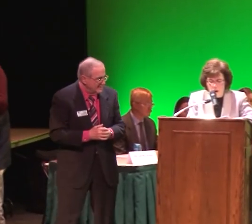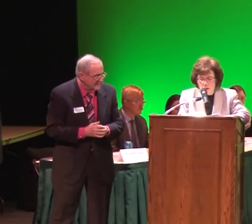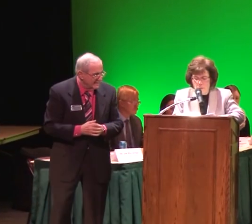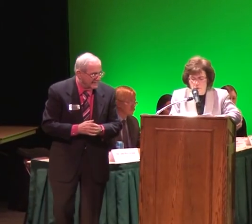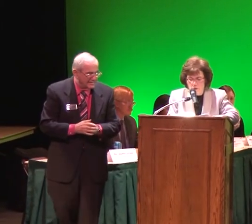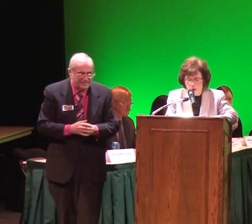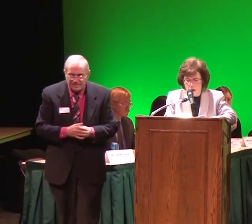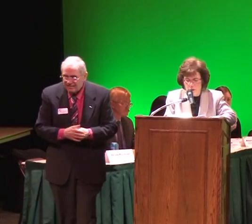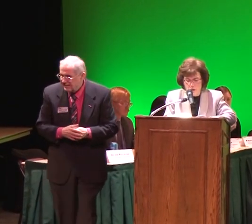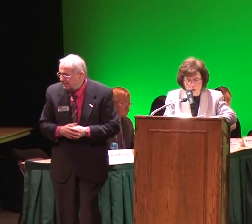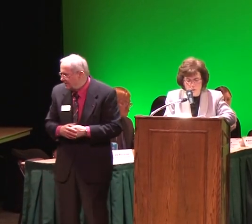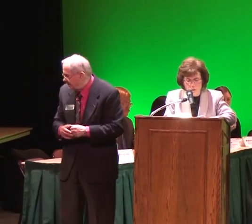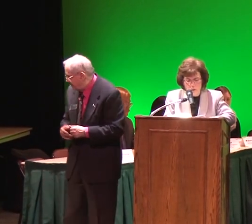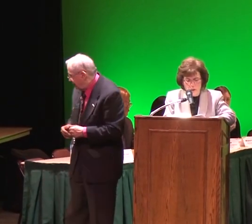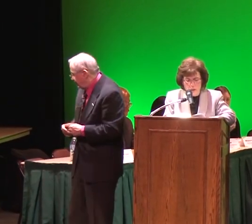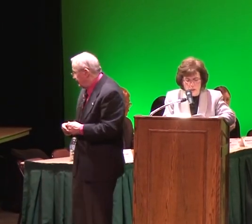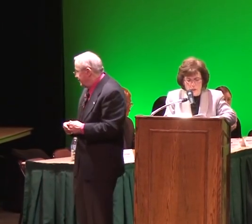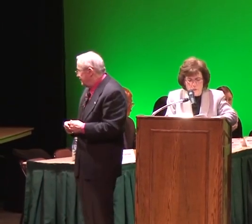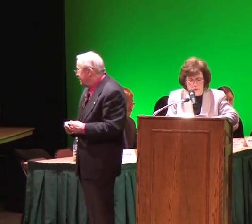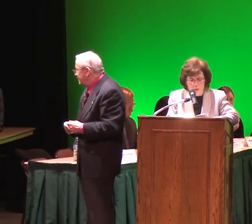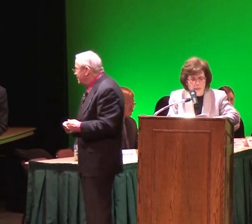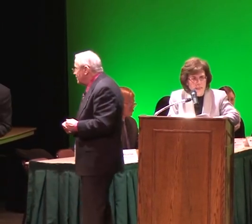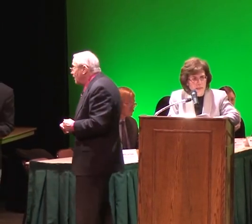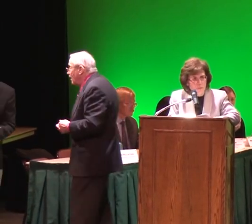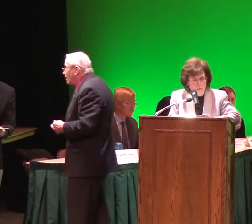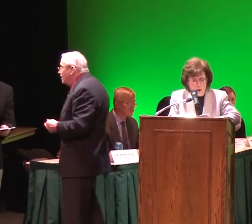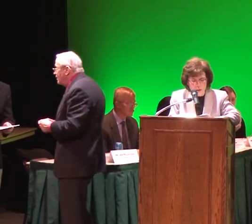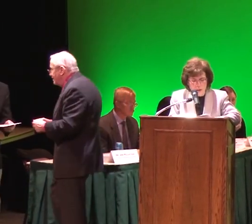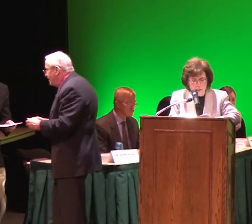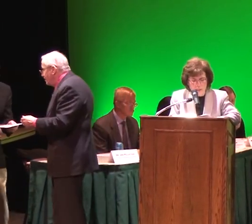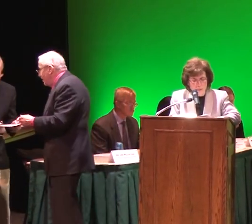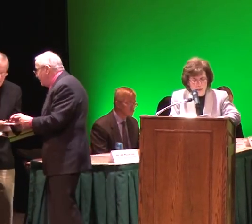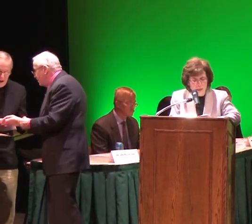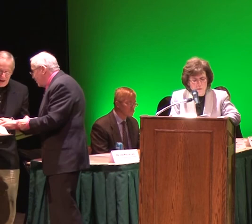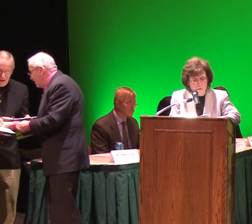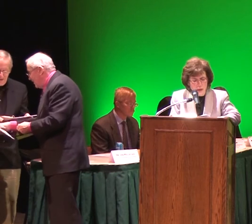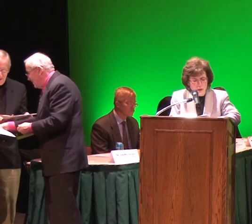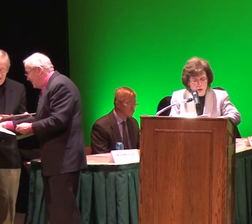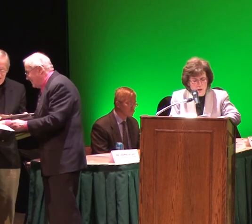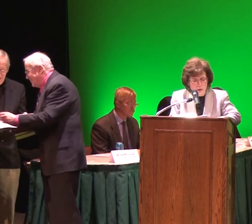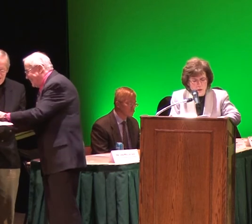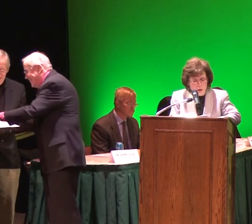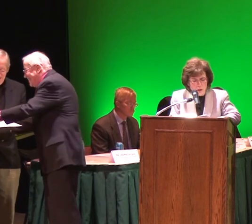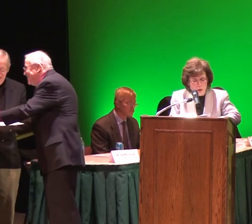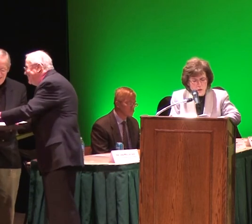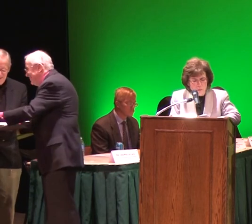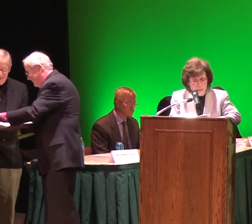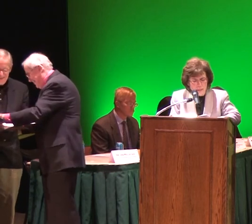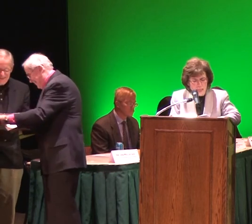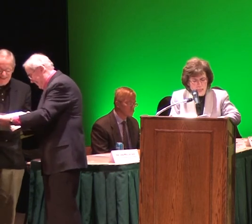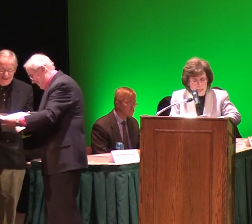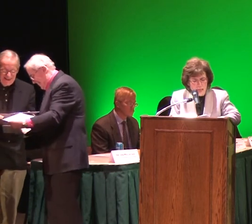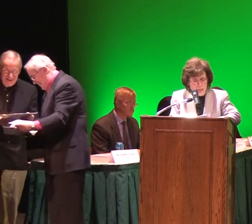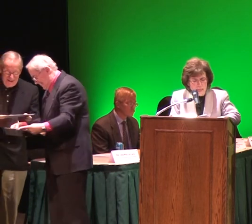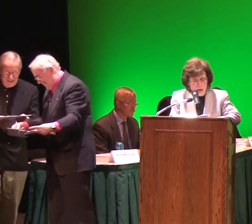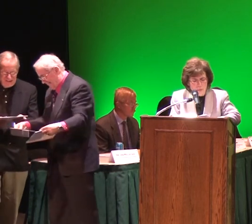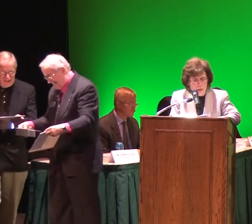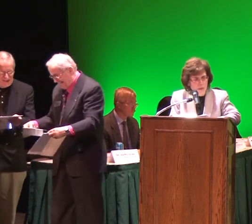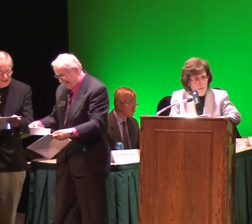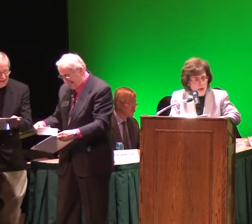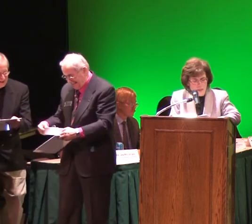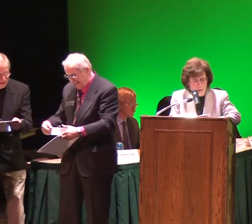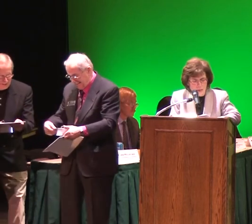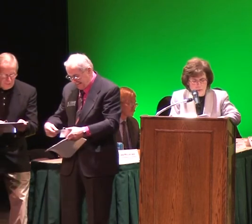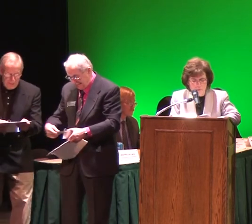From Foxborough Charter School, with the team project Keeping It Fresh, Sumit Day and